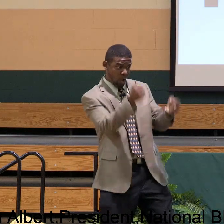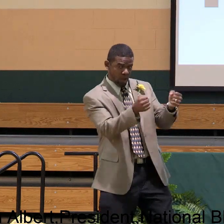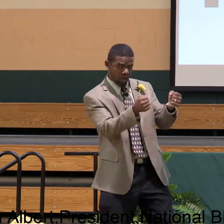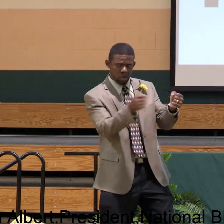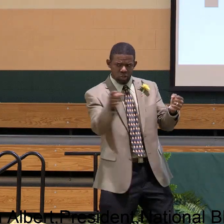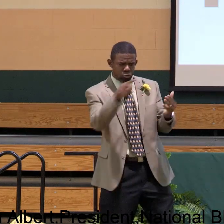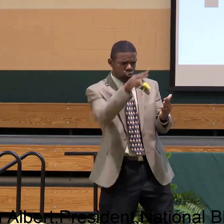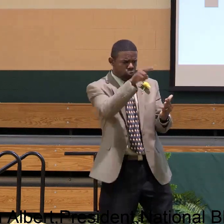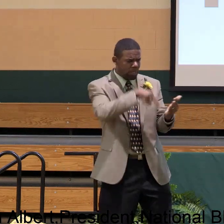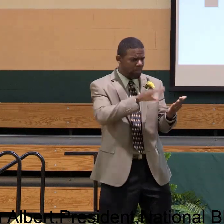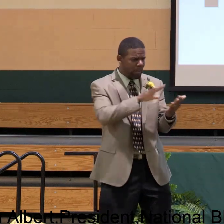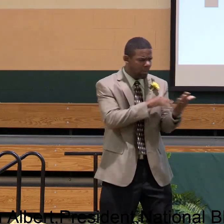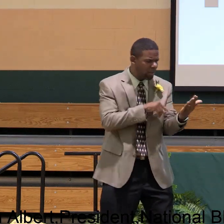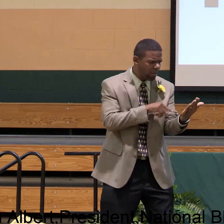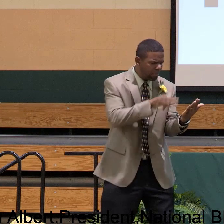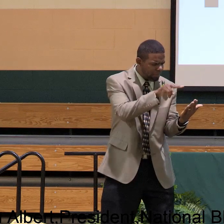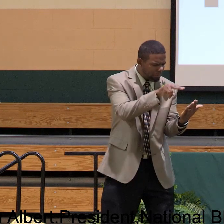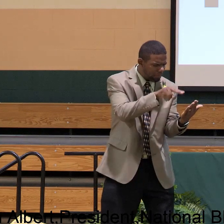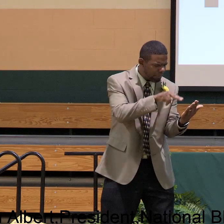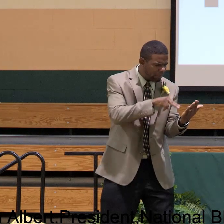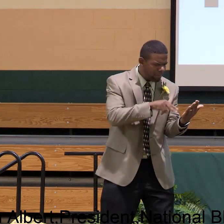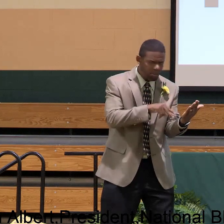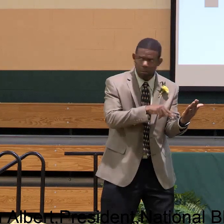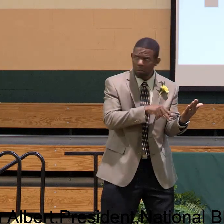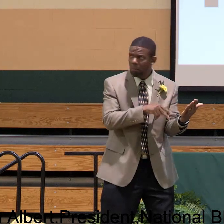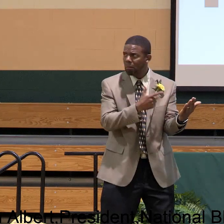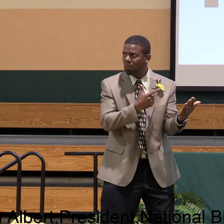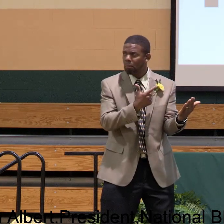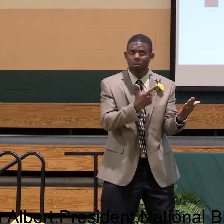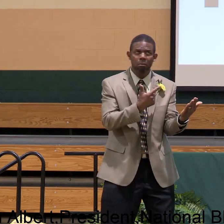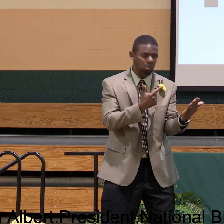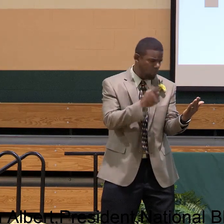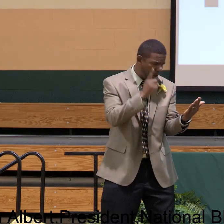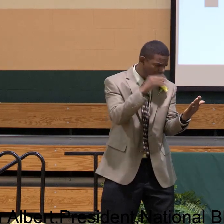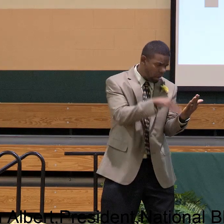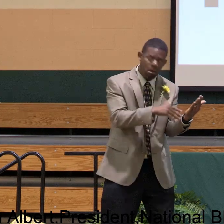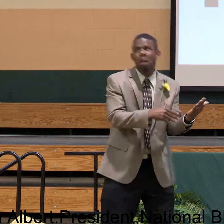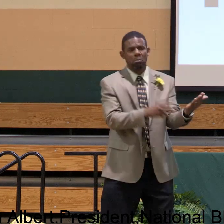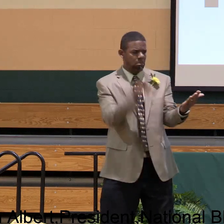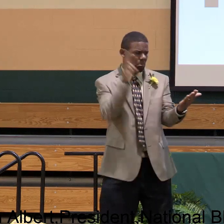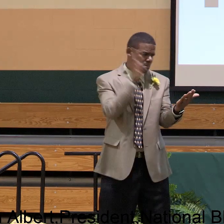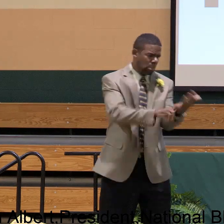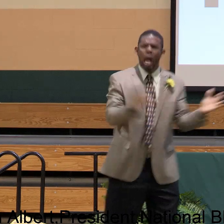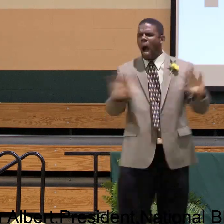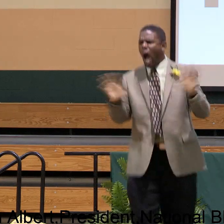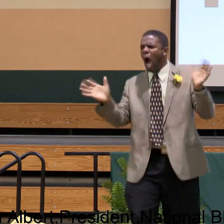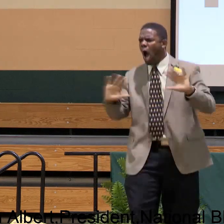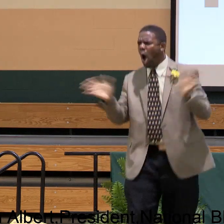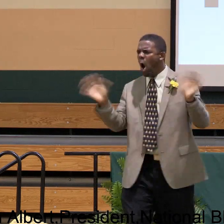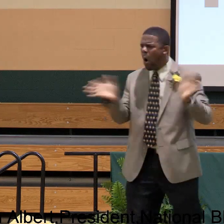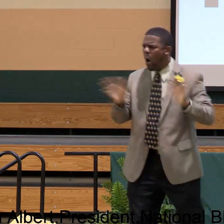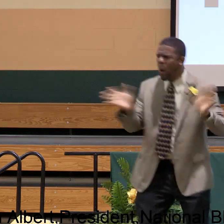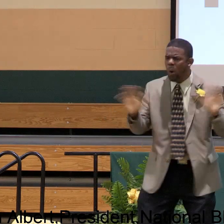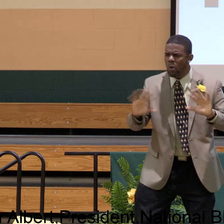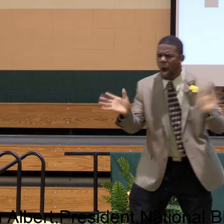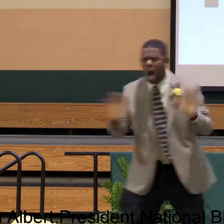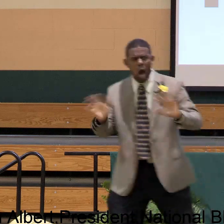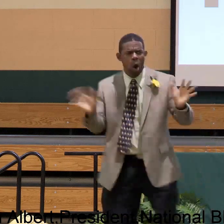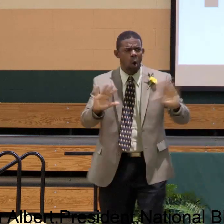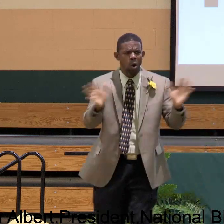You know that new car? You've got to read the paperwork to find out what's involved with it. You can't just glance over it and sign